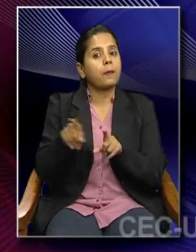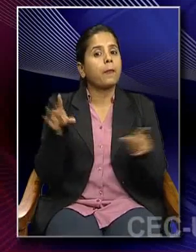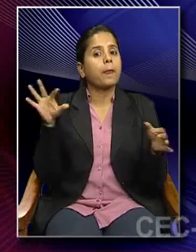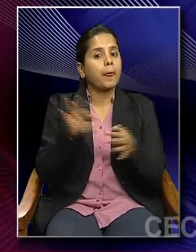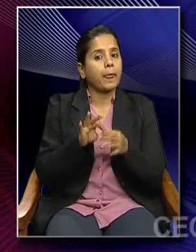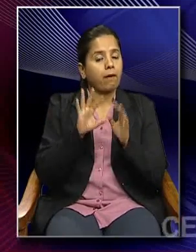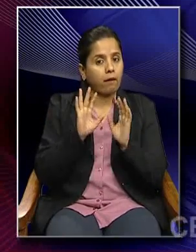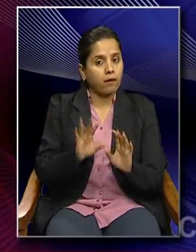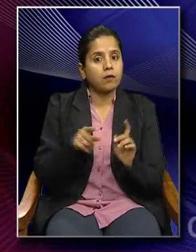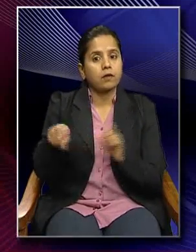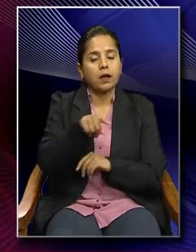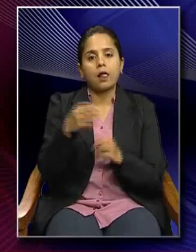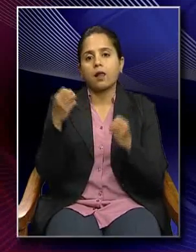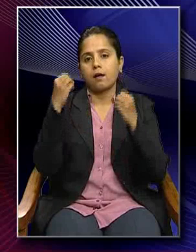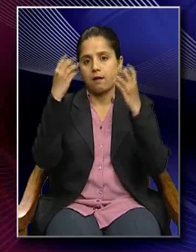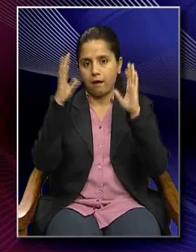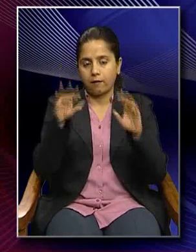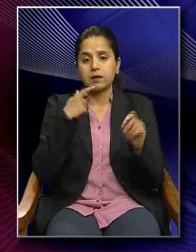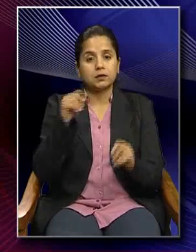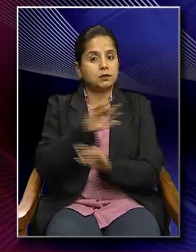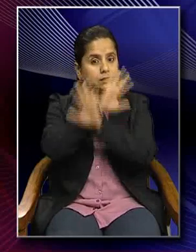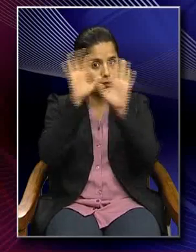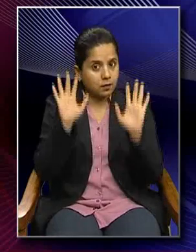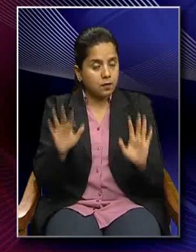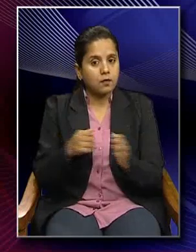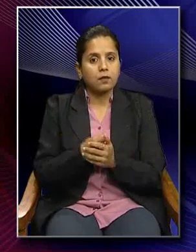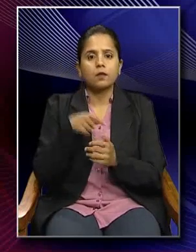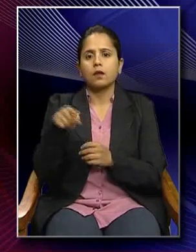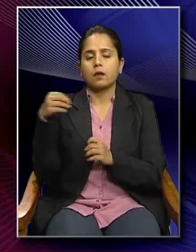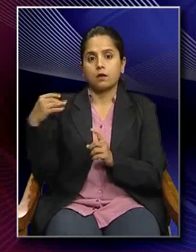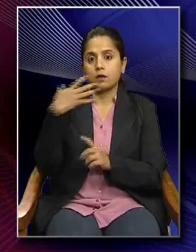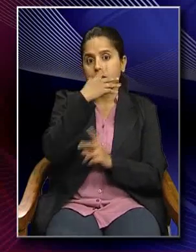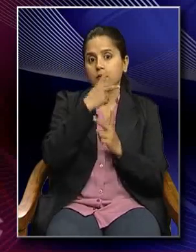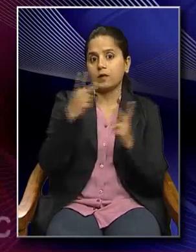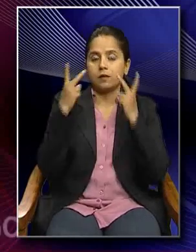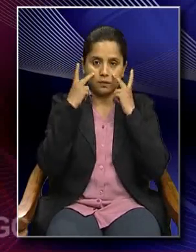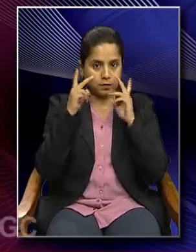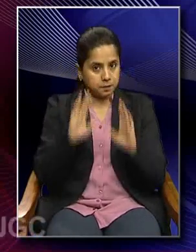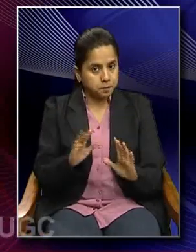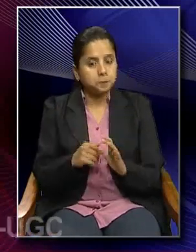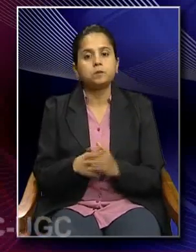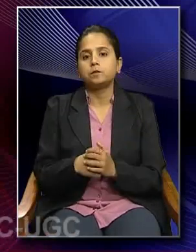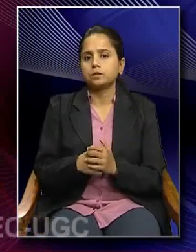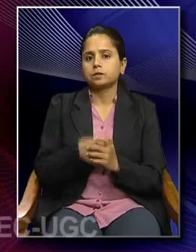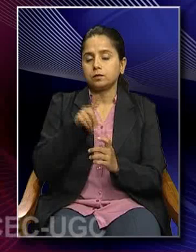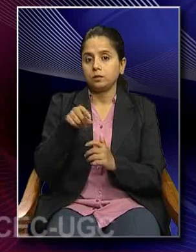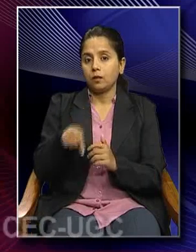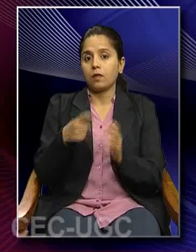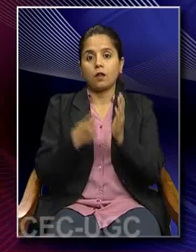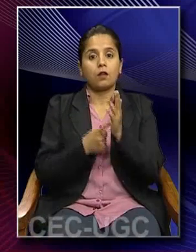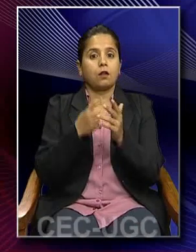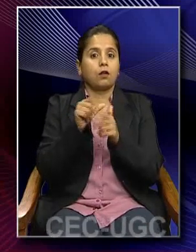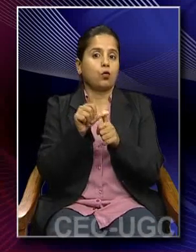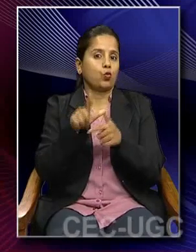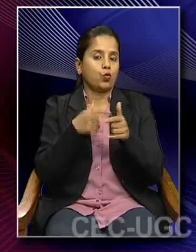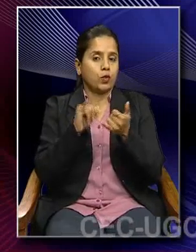associated with light or bright or illuminating. while Rajas